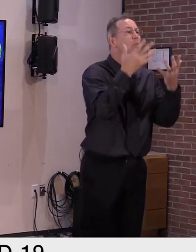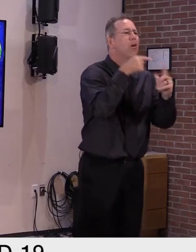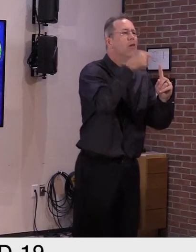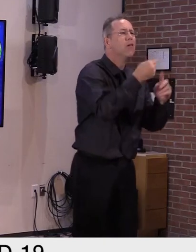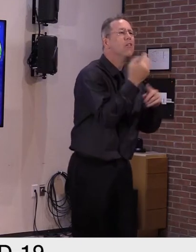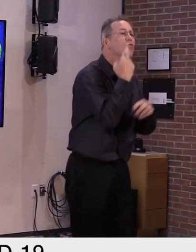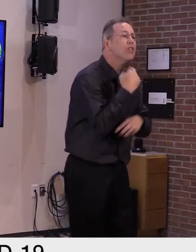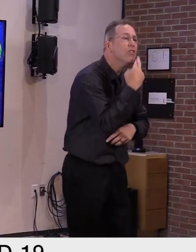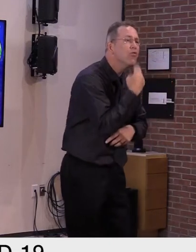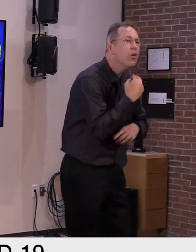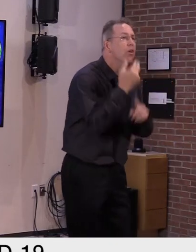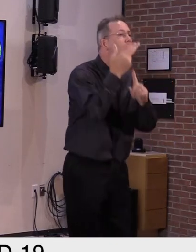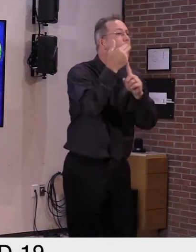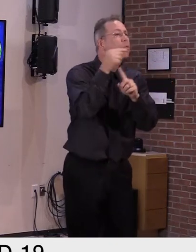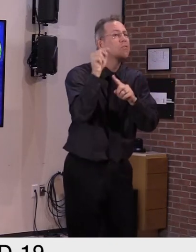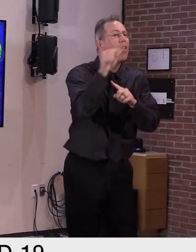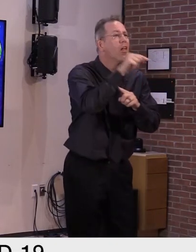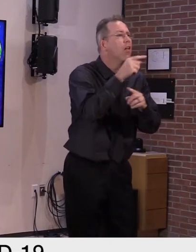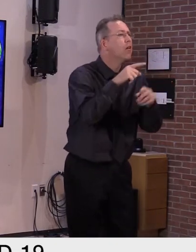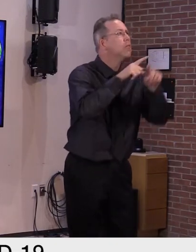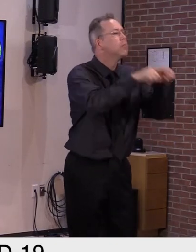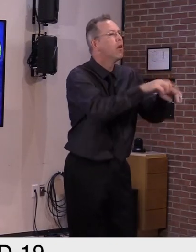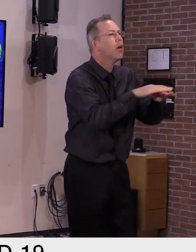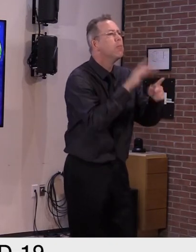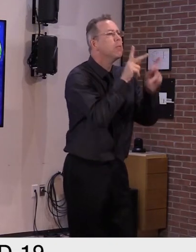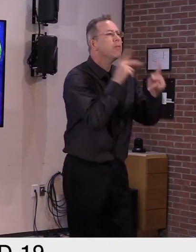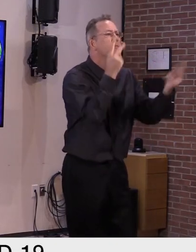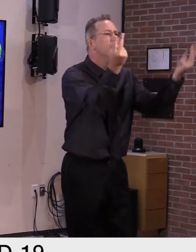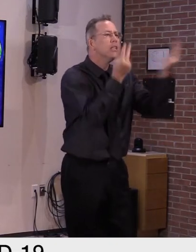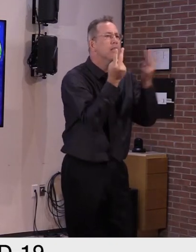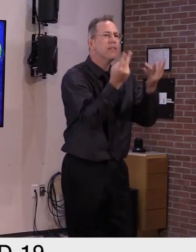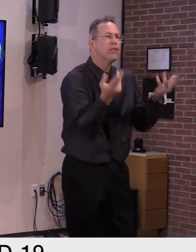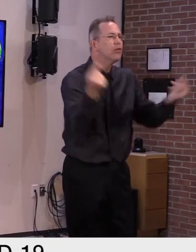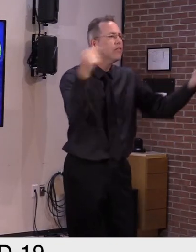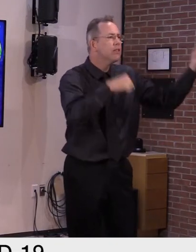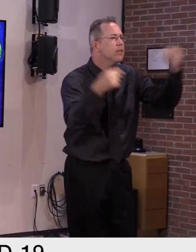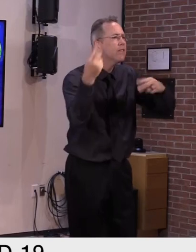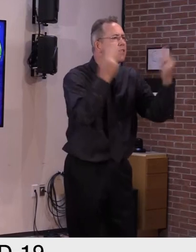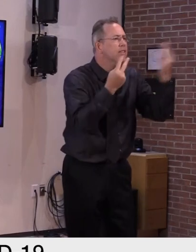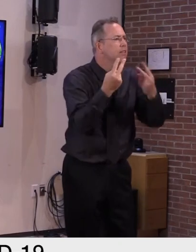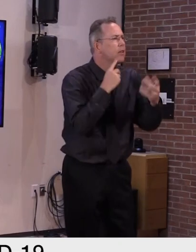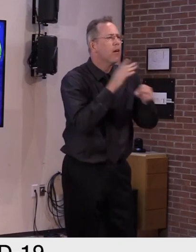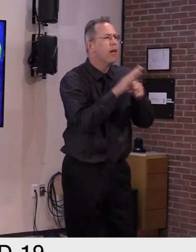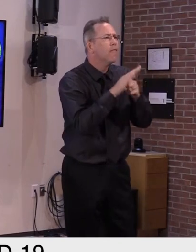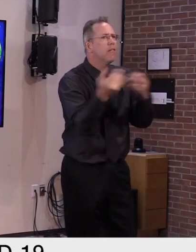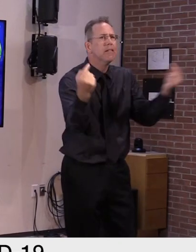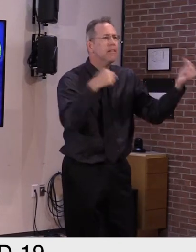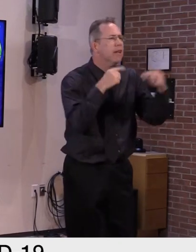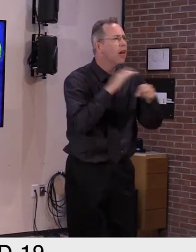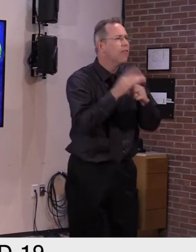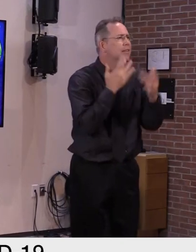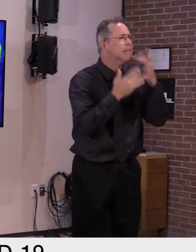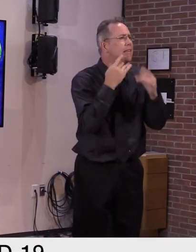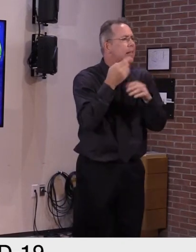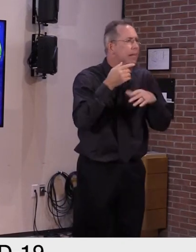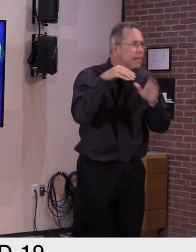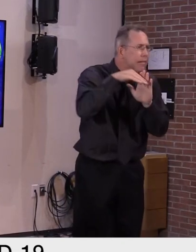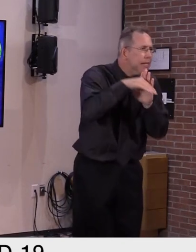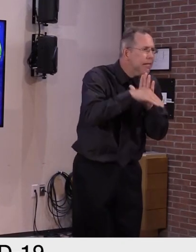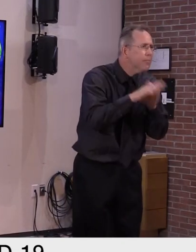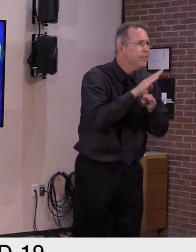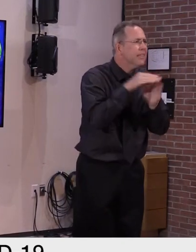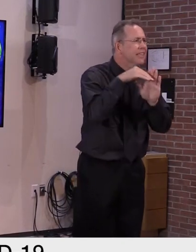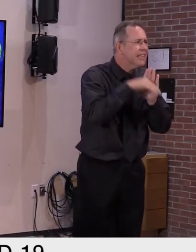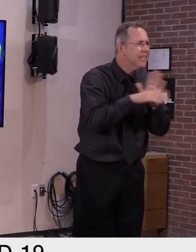tourism. These are businesses that provide jobs to more than 30,000 Vermonters, generate billions in revenue to support